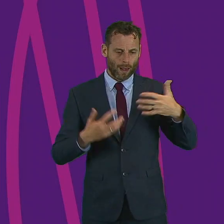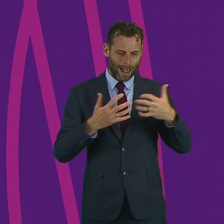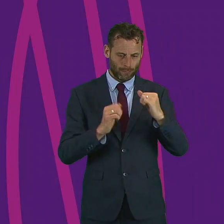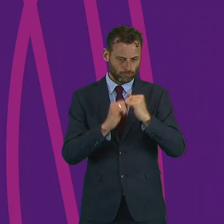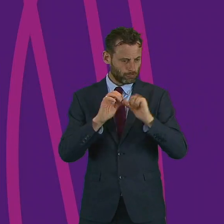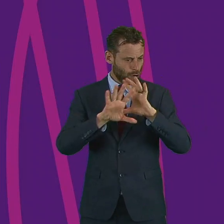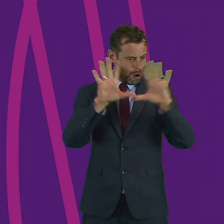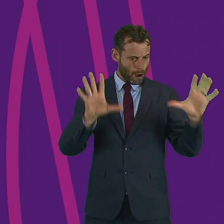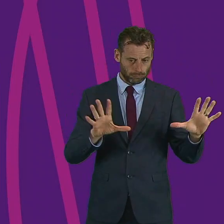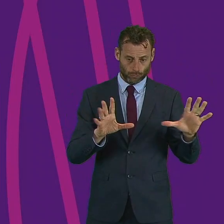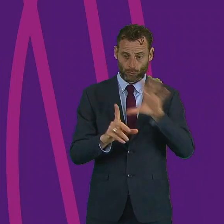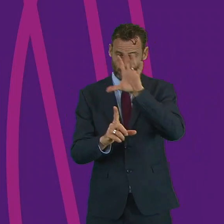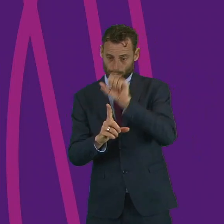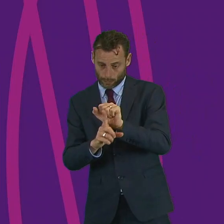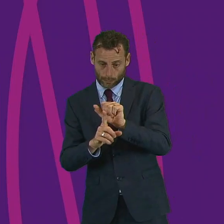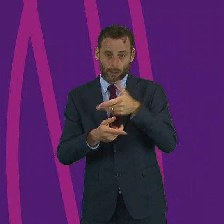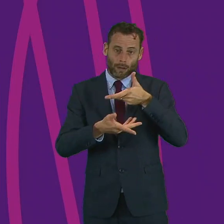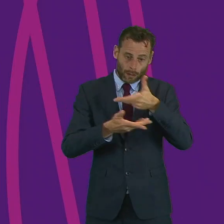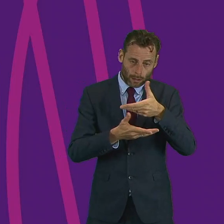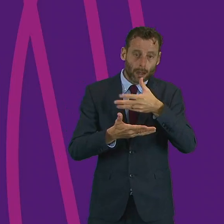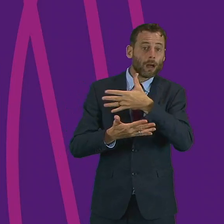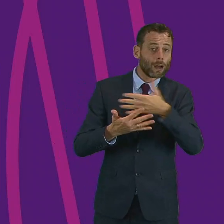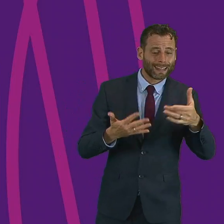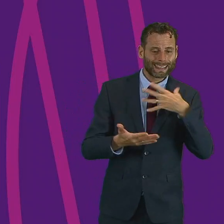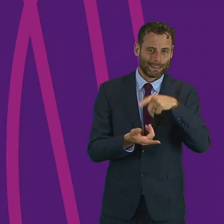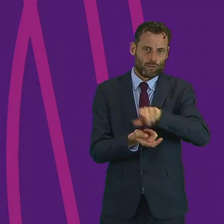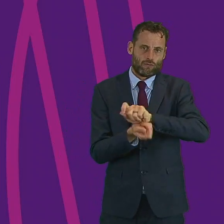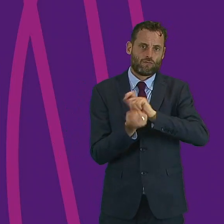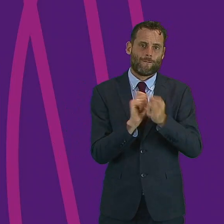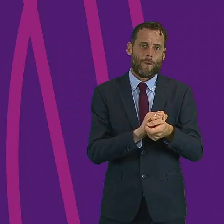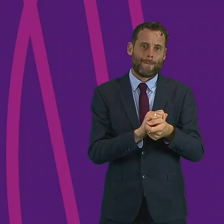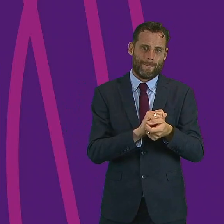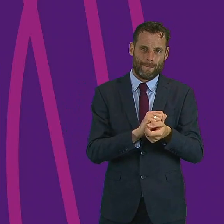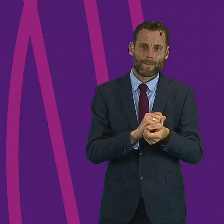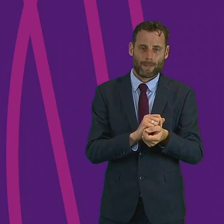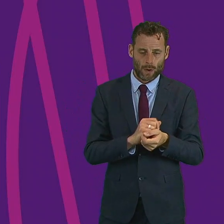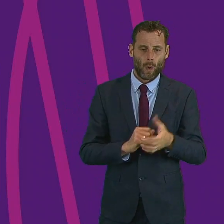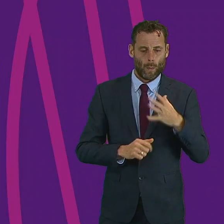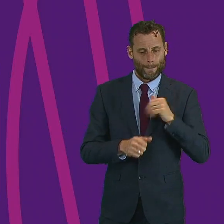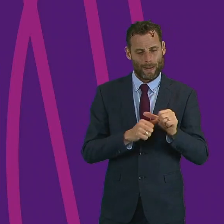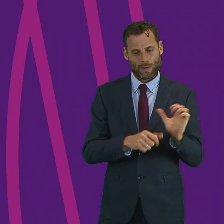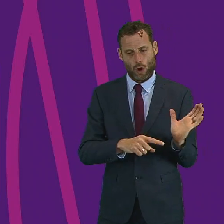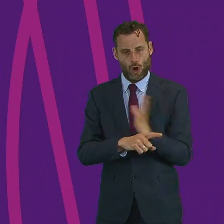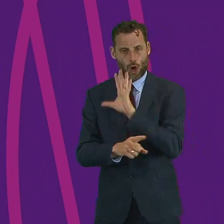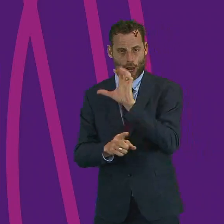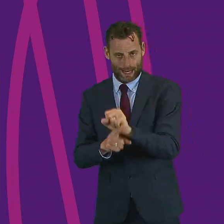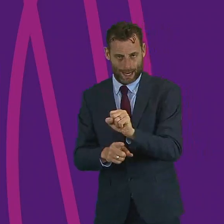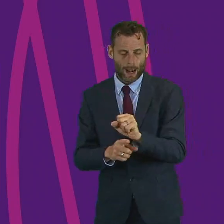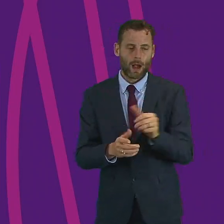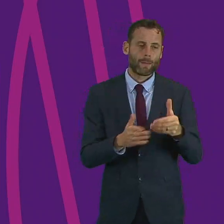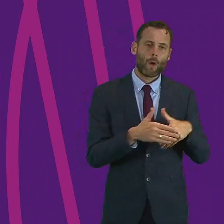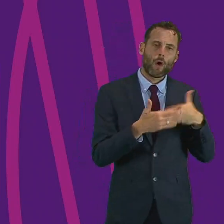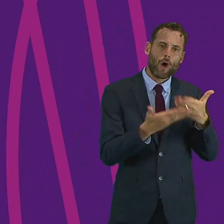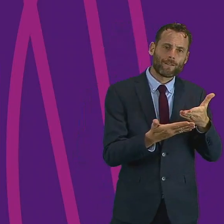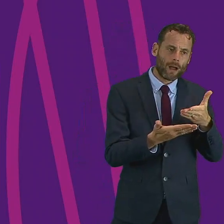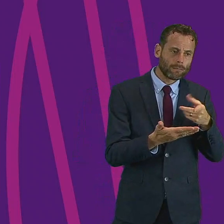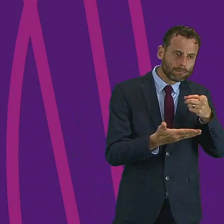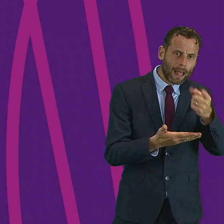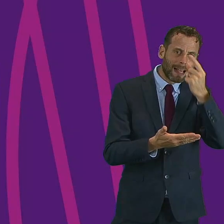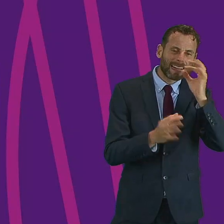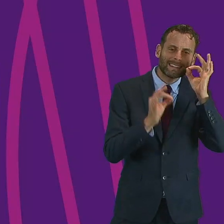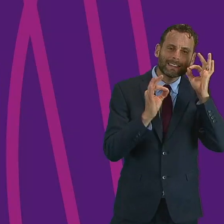challenges around this, of course, have been exacerbated because of the pandemic. But delivering on that involves increased investment, which we have delivered, but it